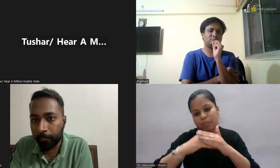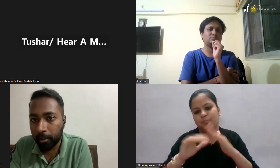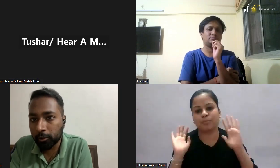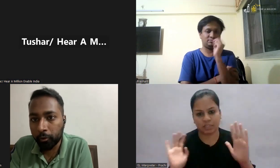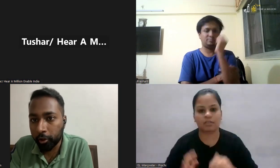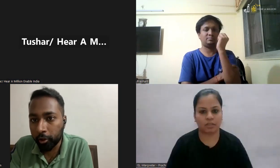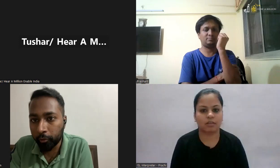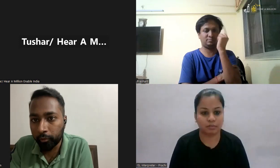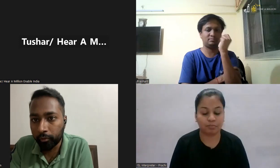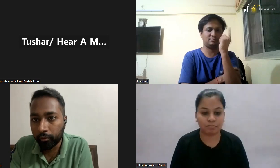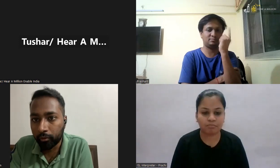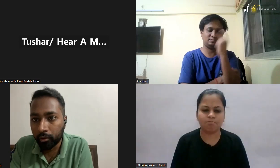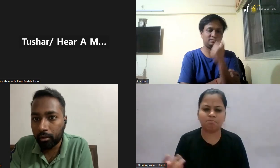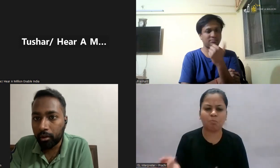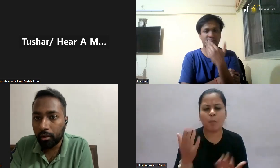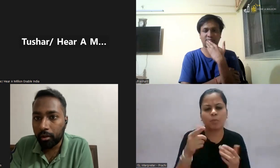It depends on you.